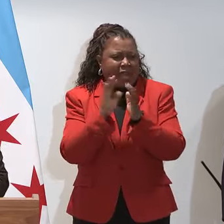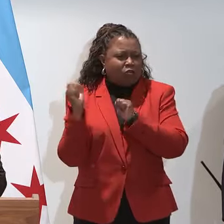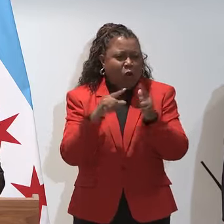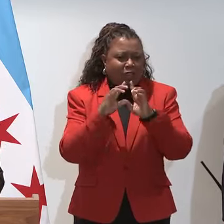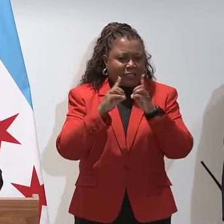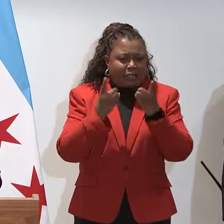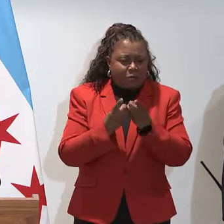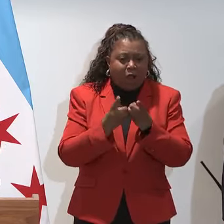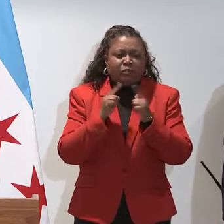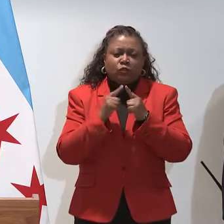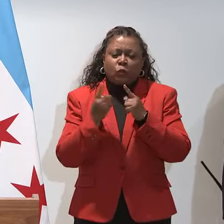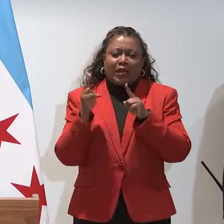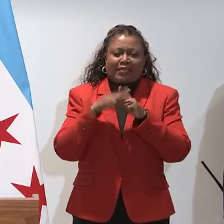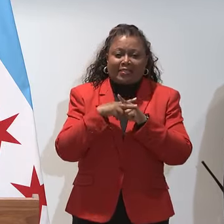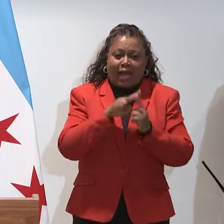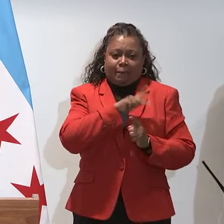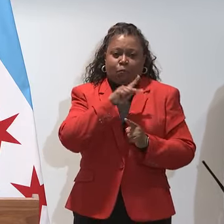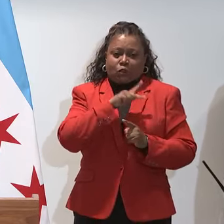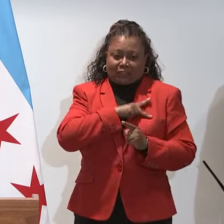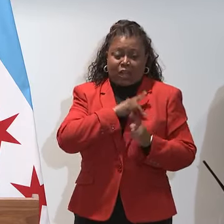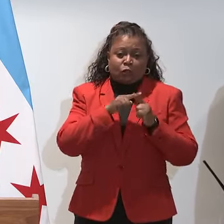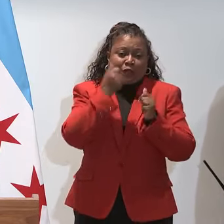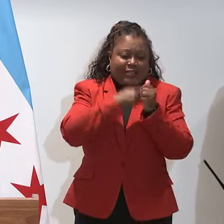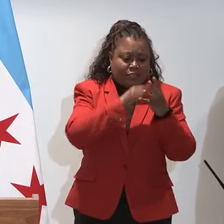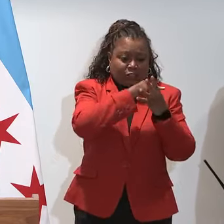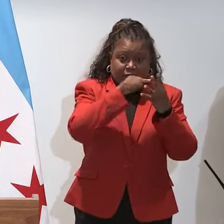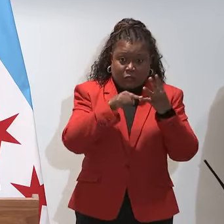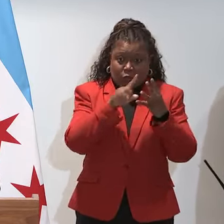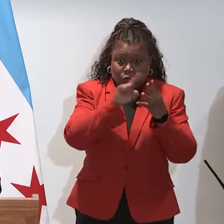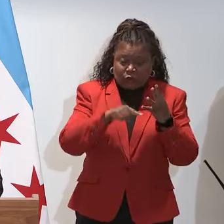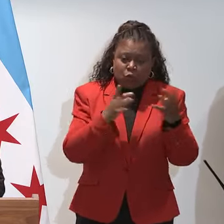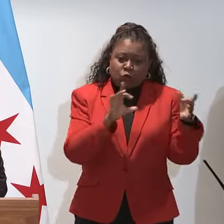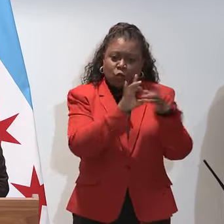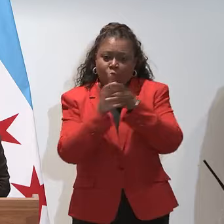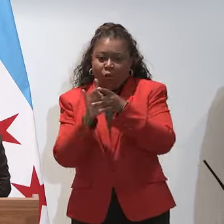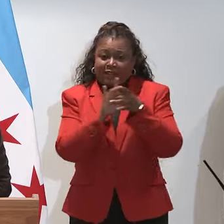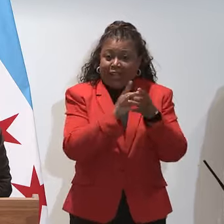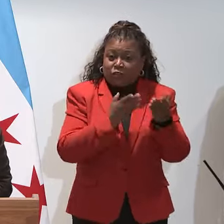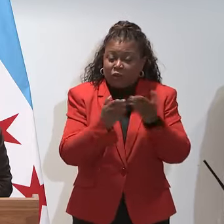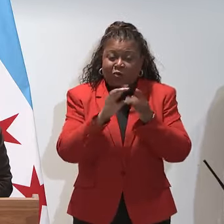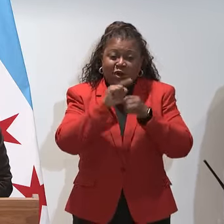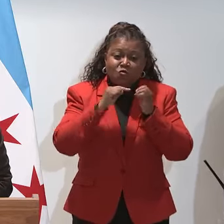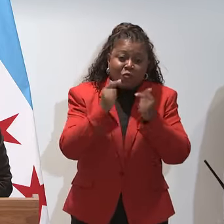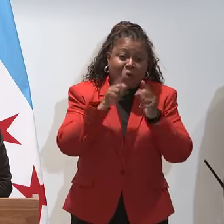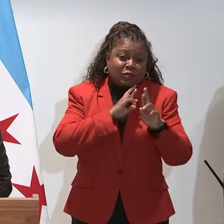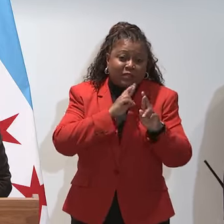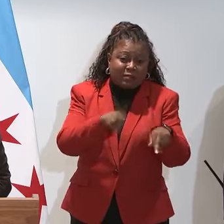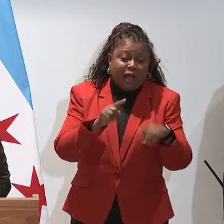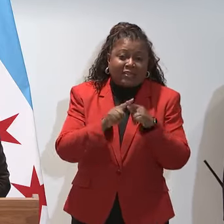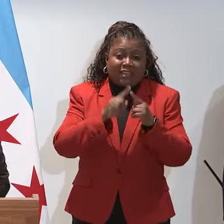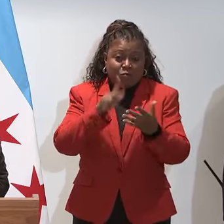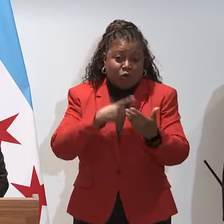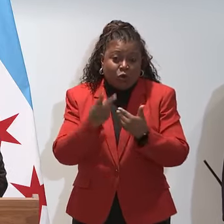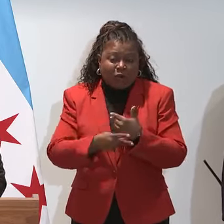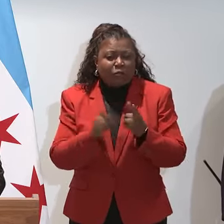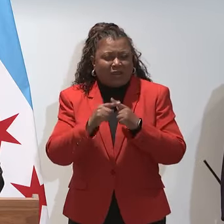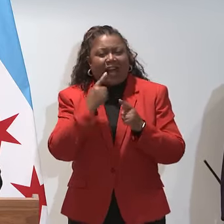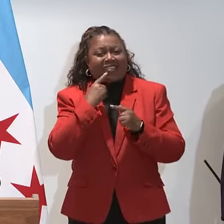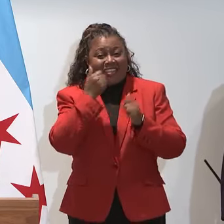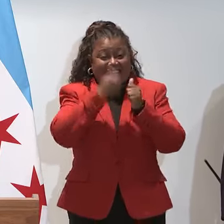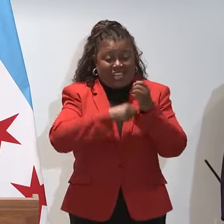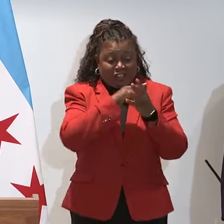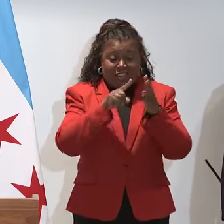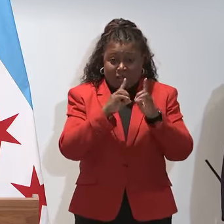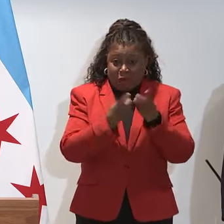of our departments to assign personnel to each of the zones to coordinate services, rapid response, and programming. And when I say each